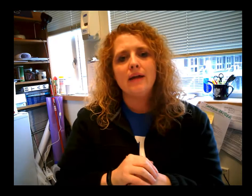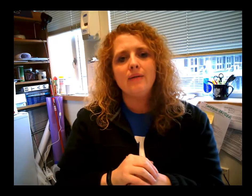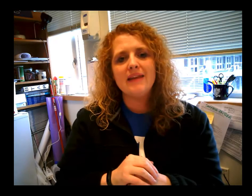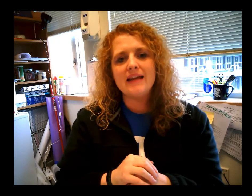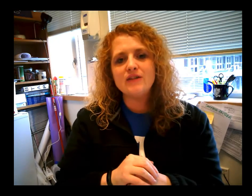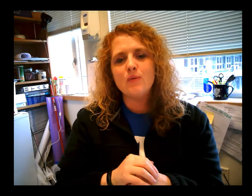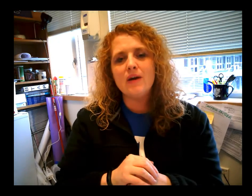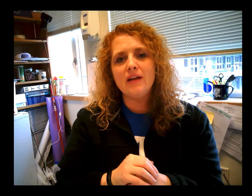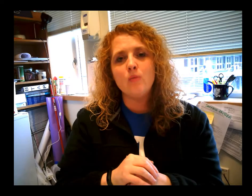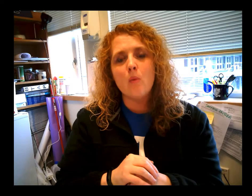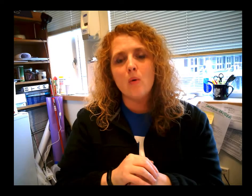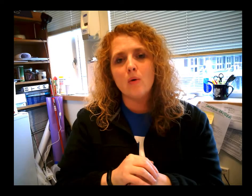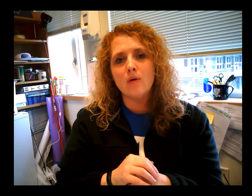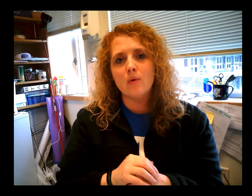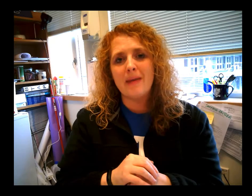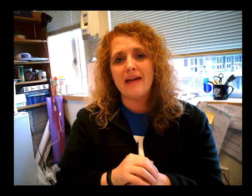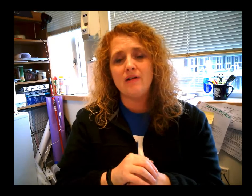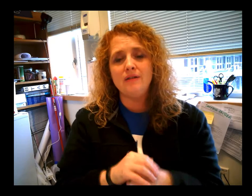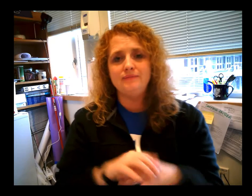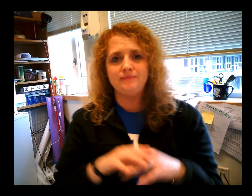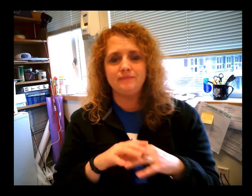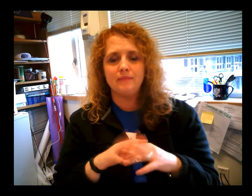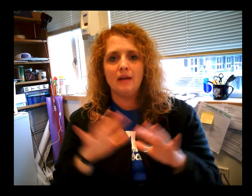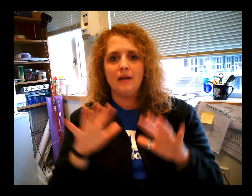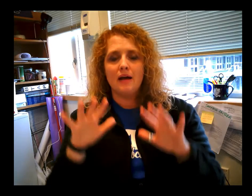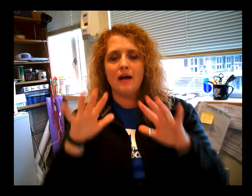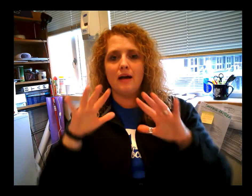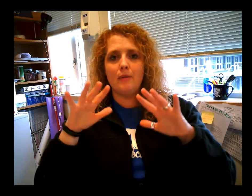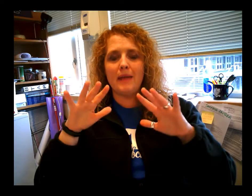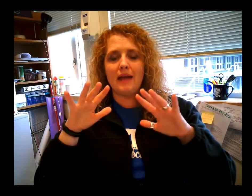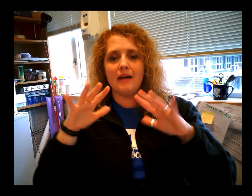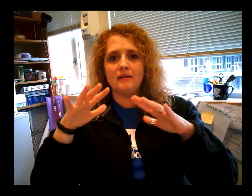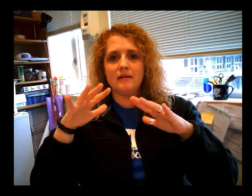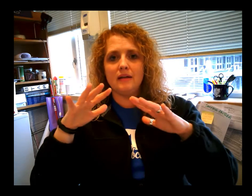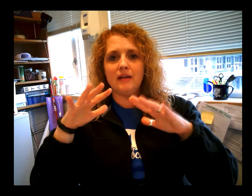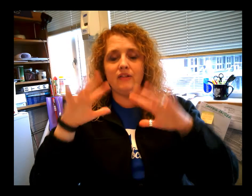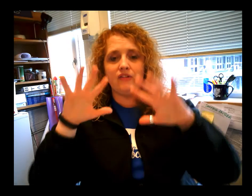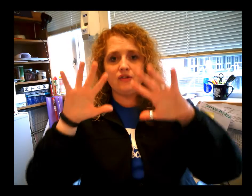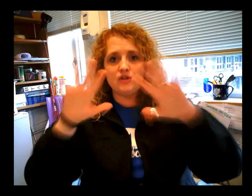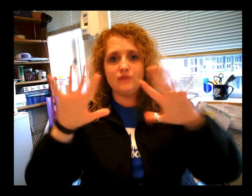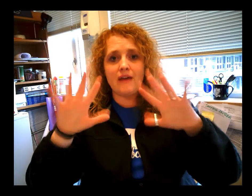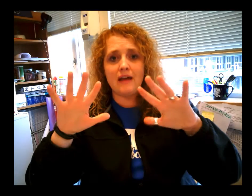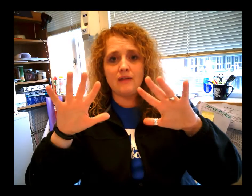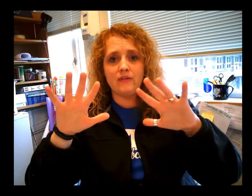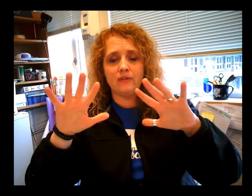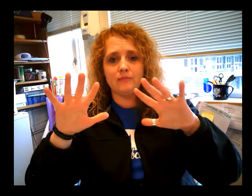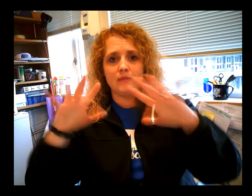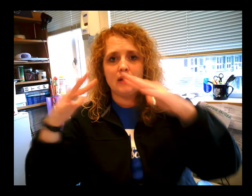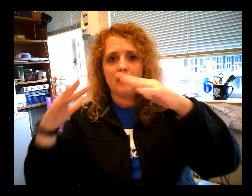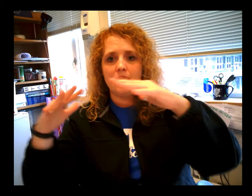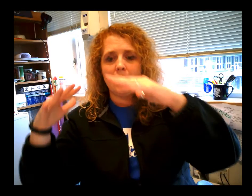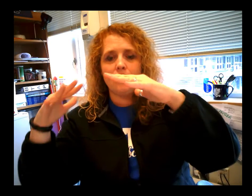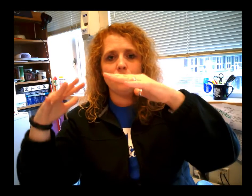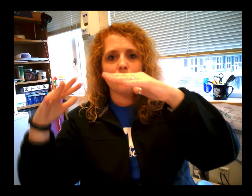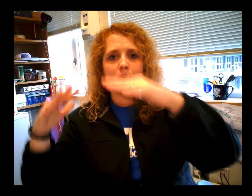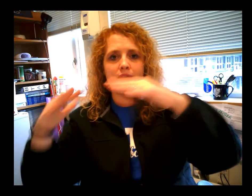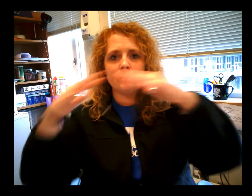Okay. The next one is war or battle, and it's 2 5s. And you're going from